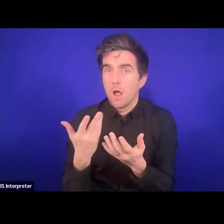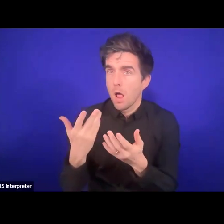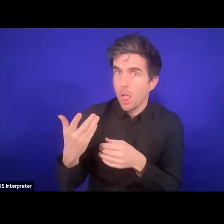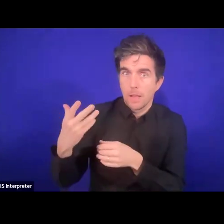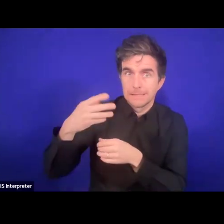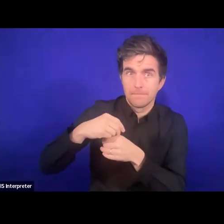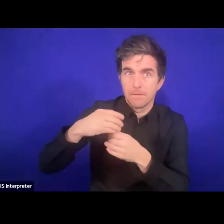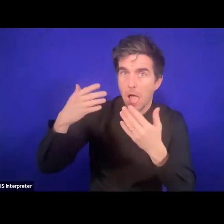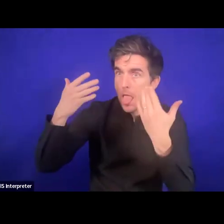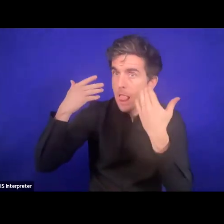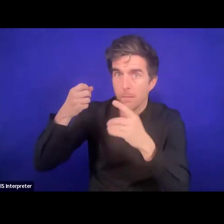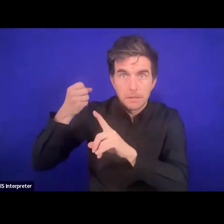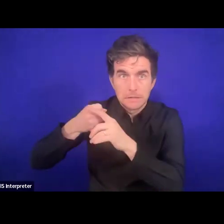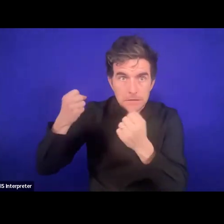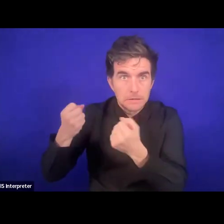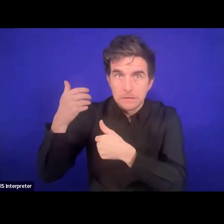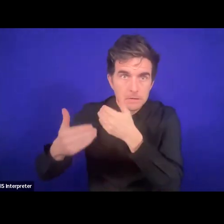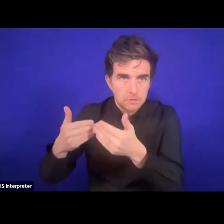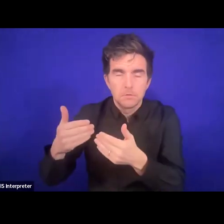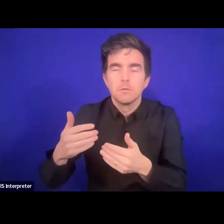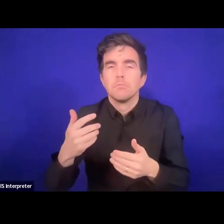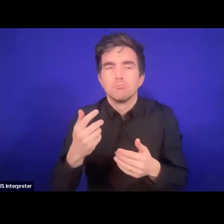as a whole. So,